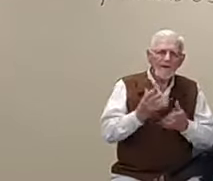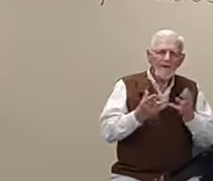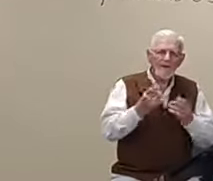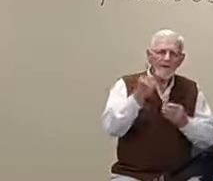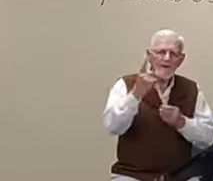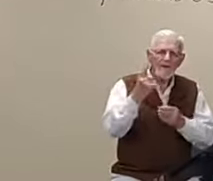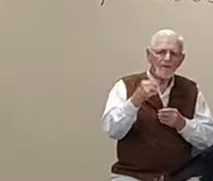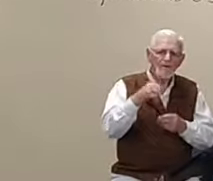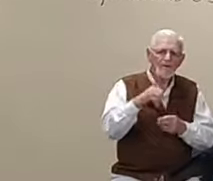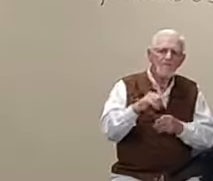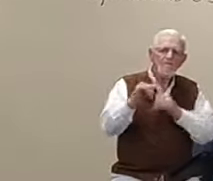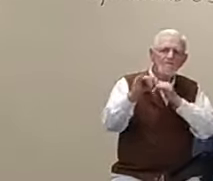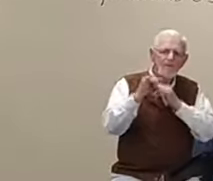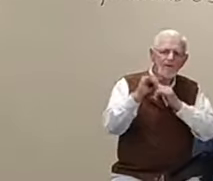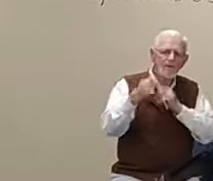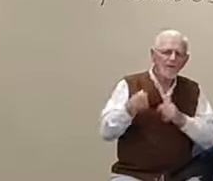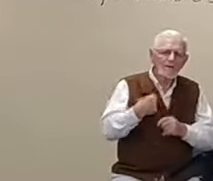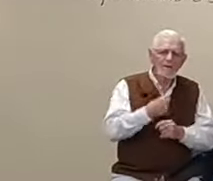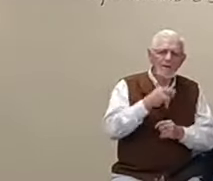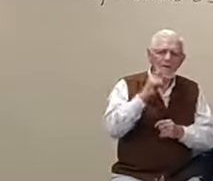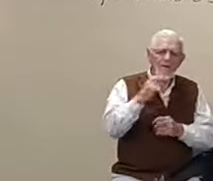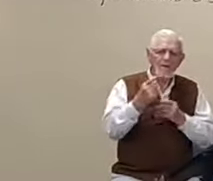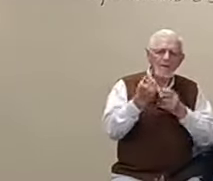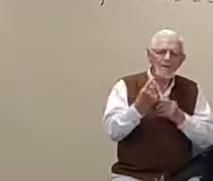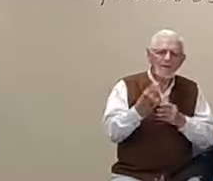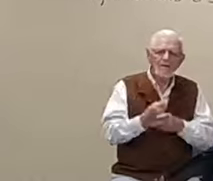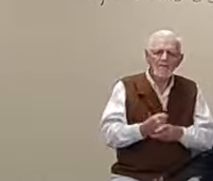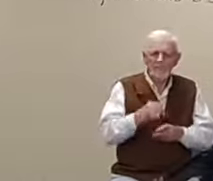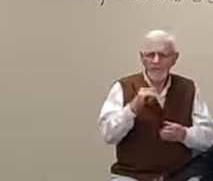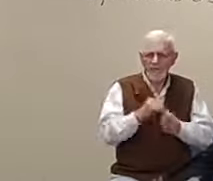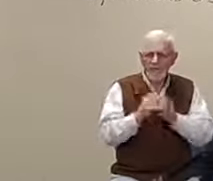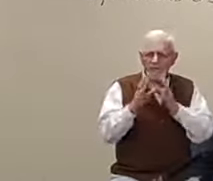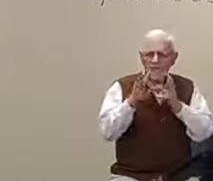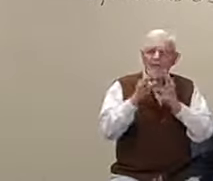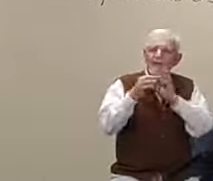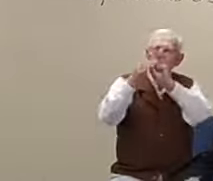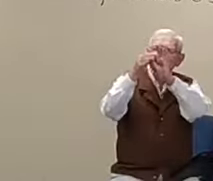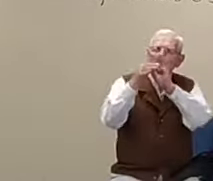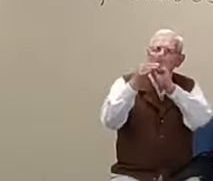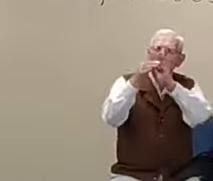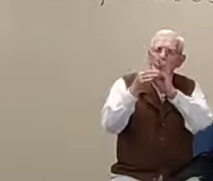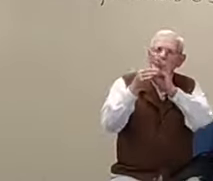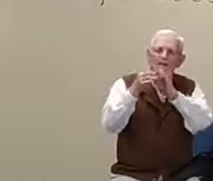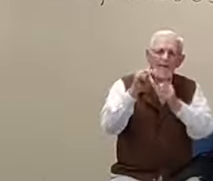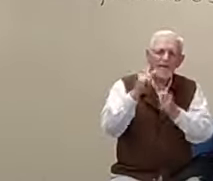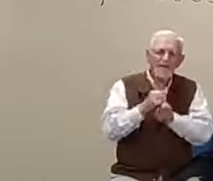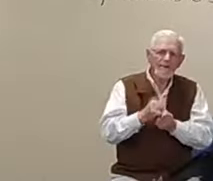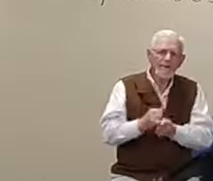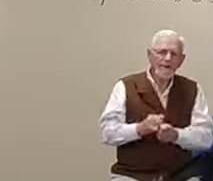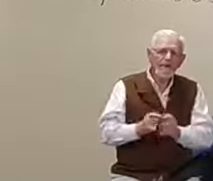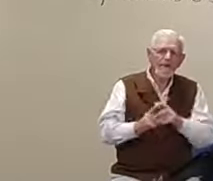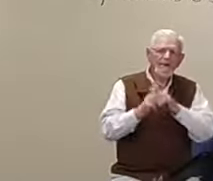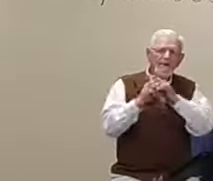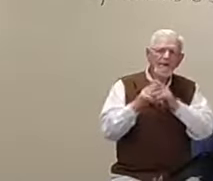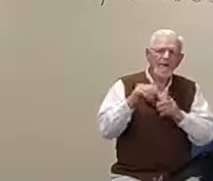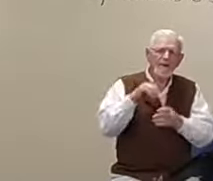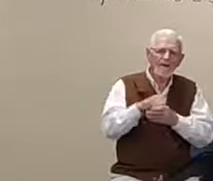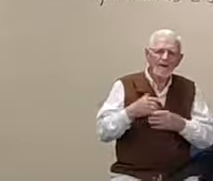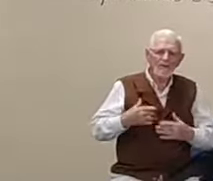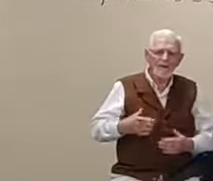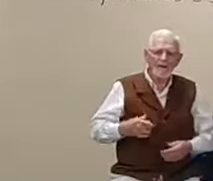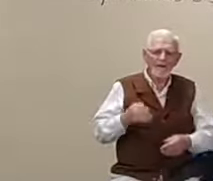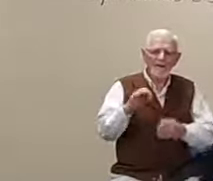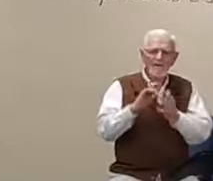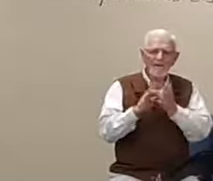one, even as we are one. That's talking about a unity that exists in the body of Christ. I really